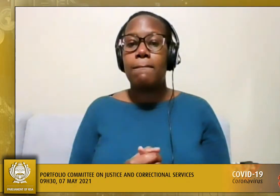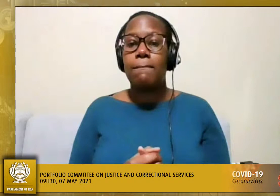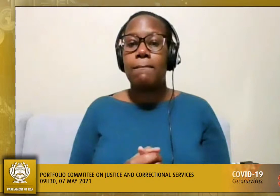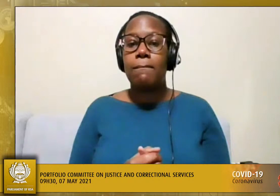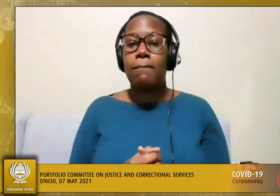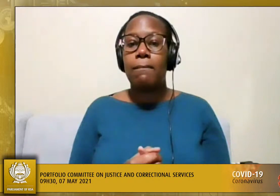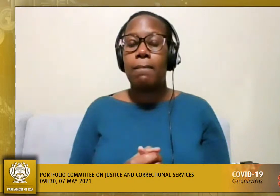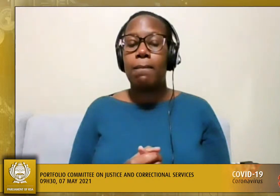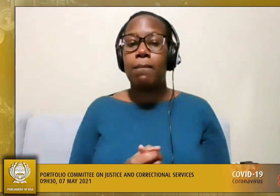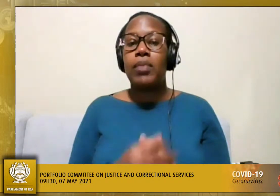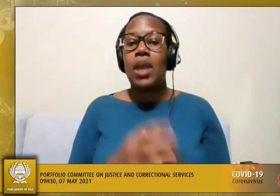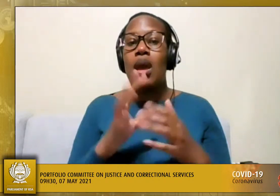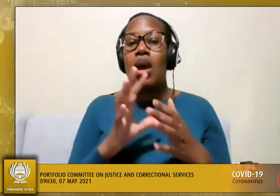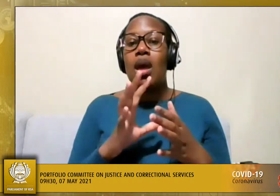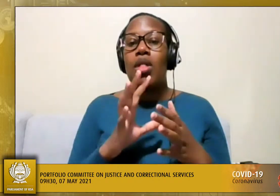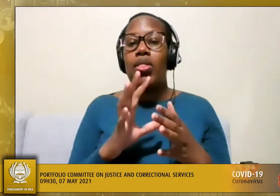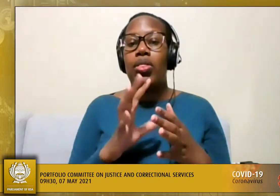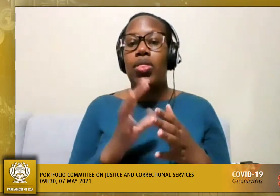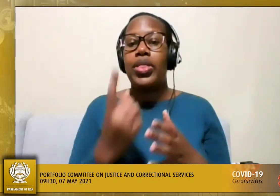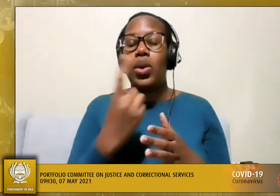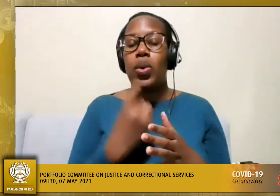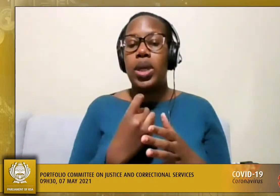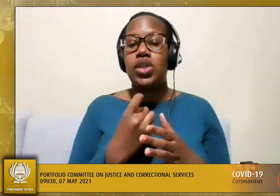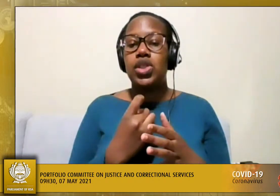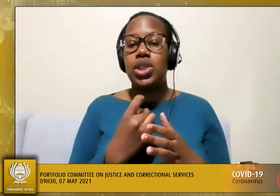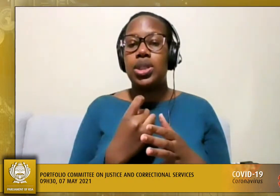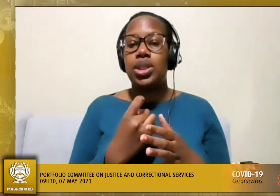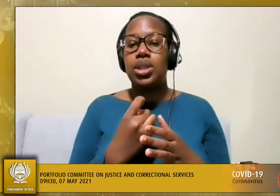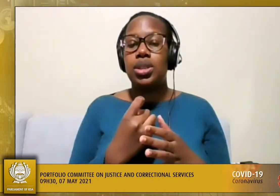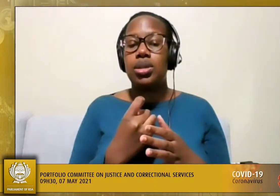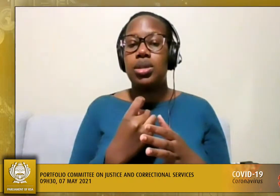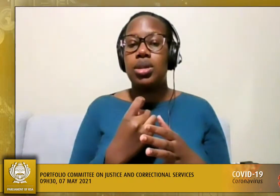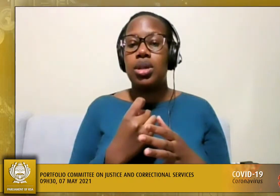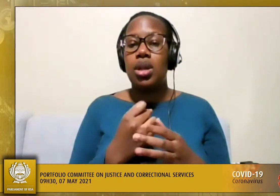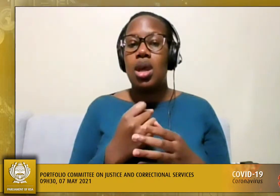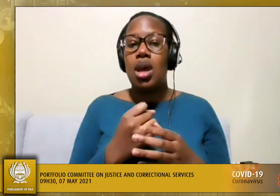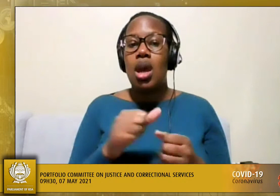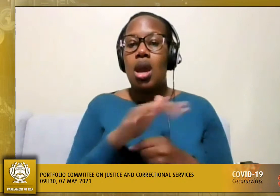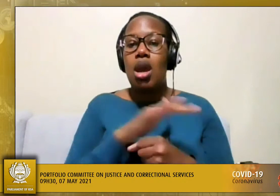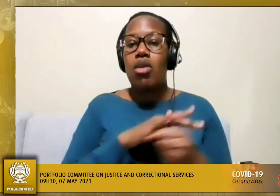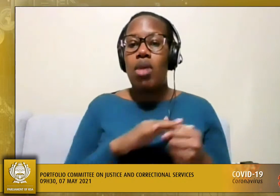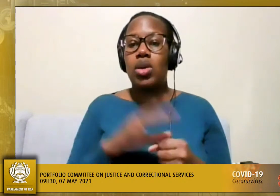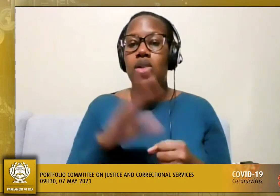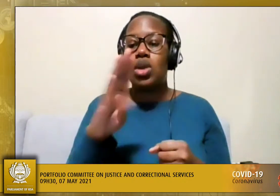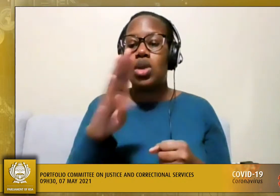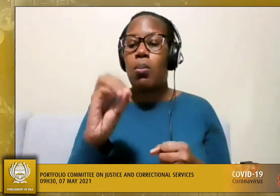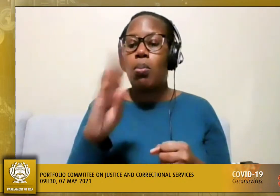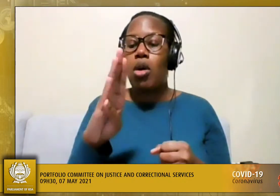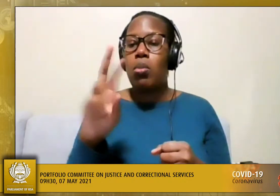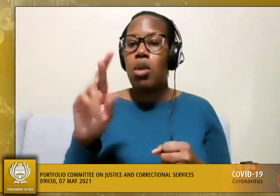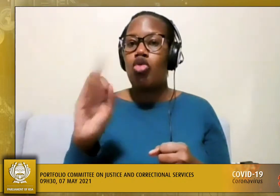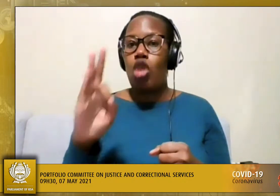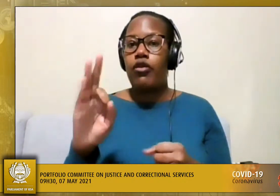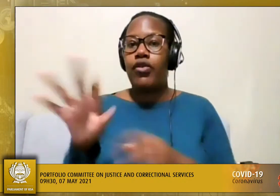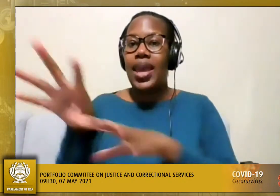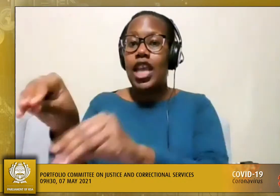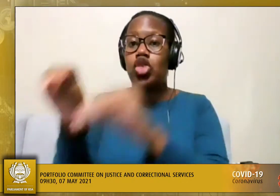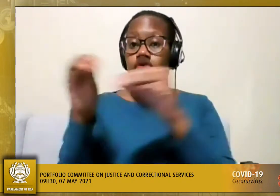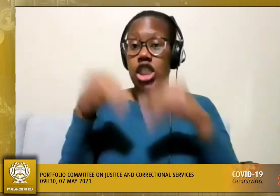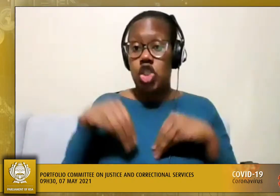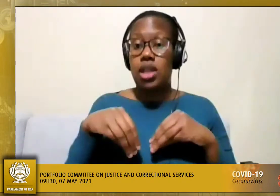as far as the question around the Biograph Expedition I have